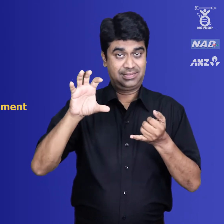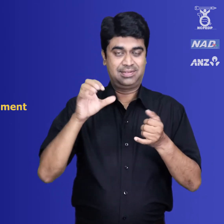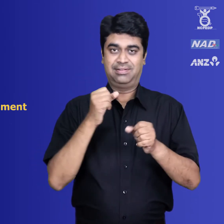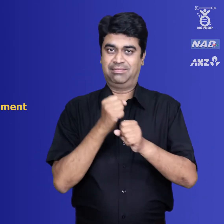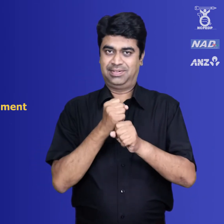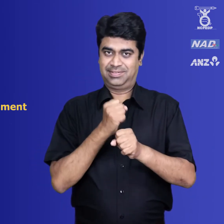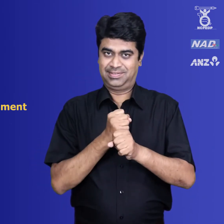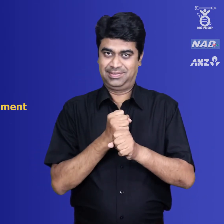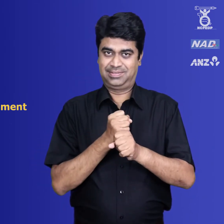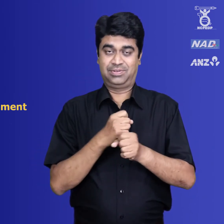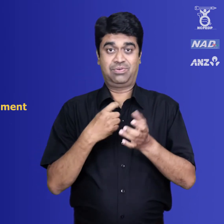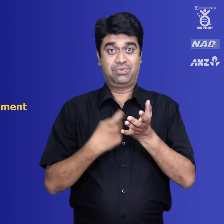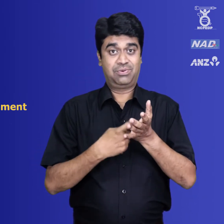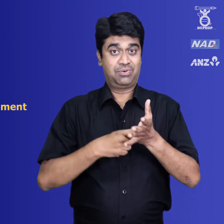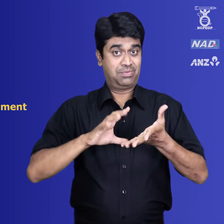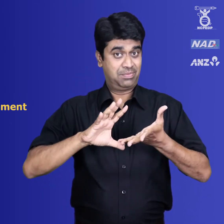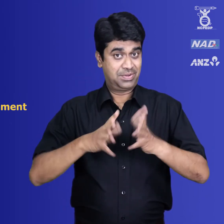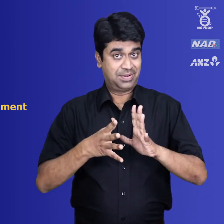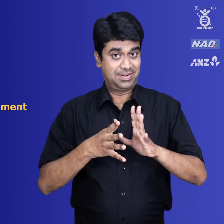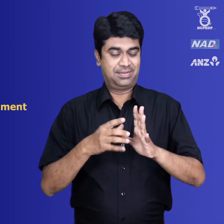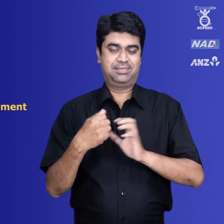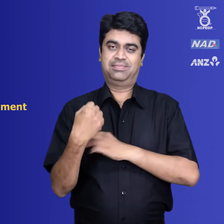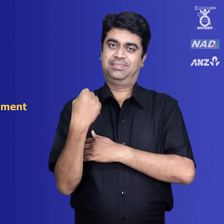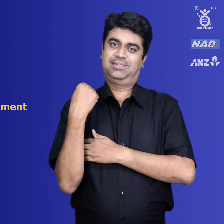Power of state government to make rules.